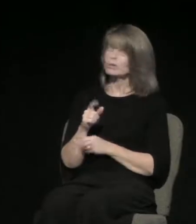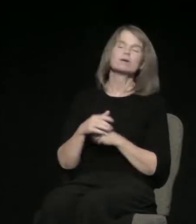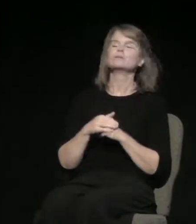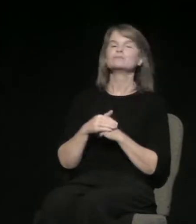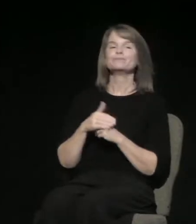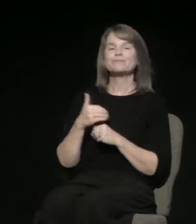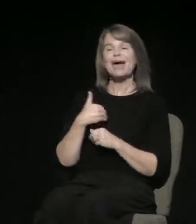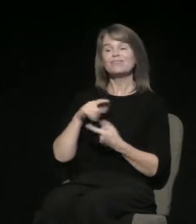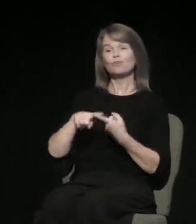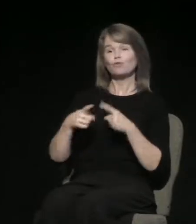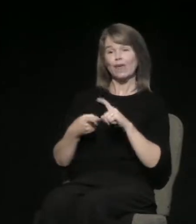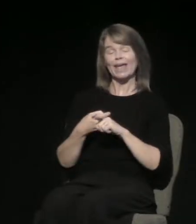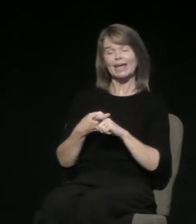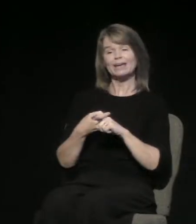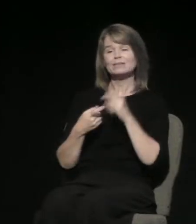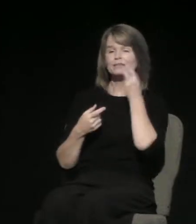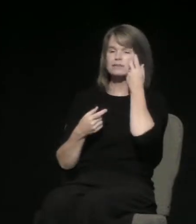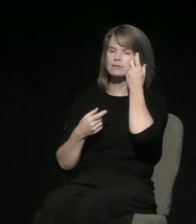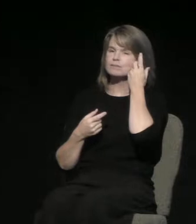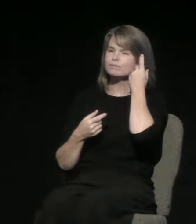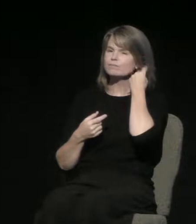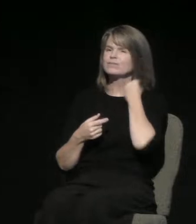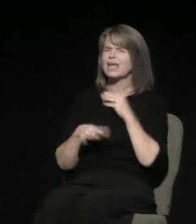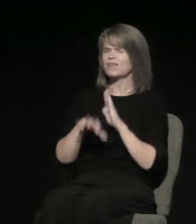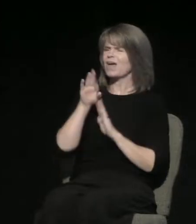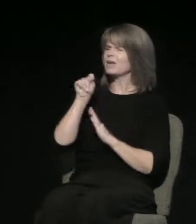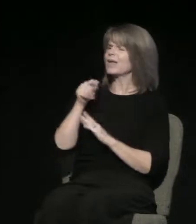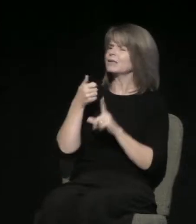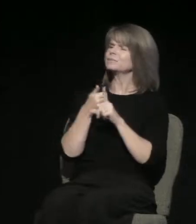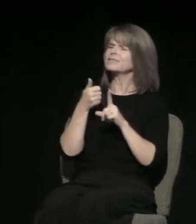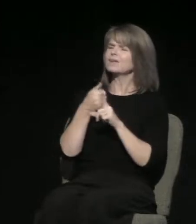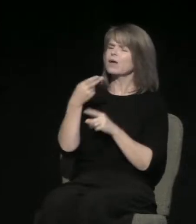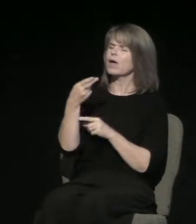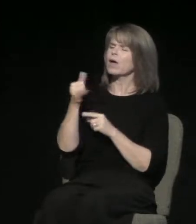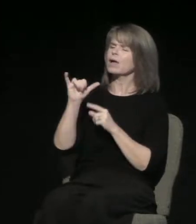I have a Friend He found Out he Was Hypoglycemic